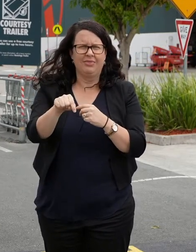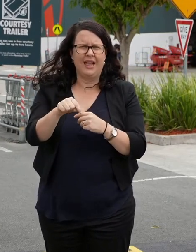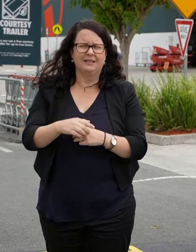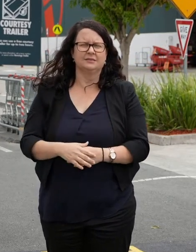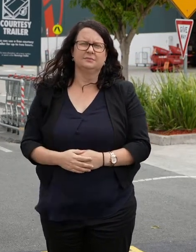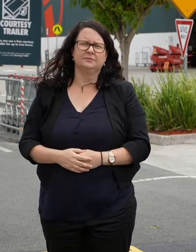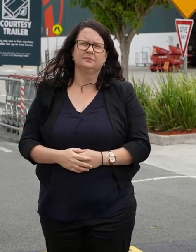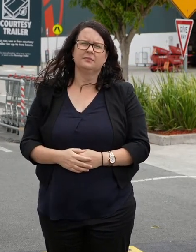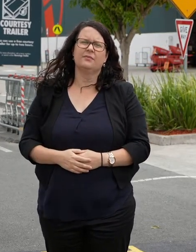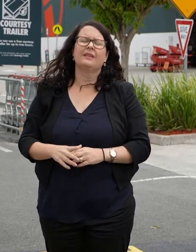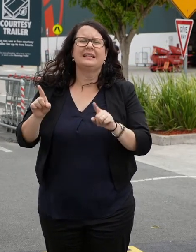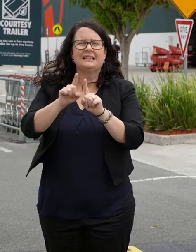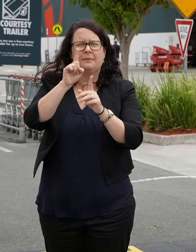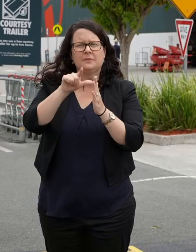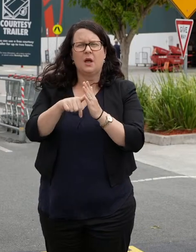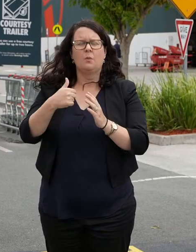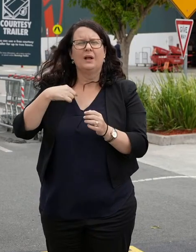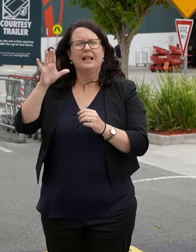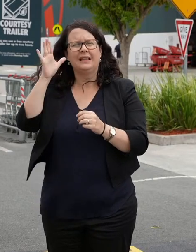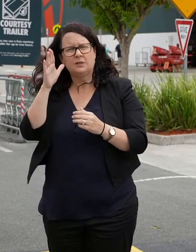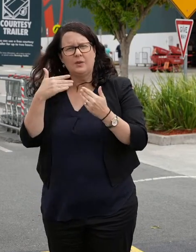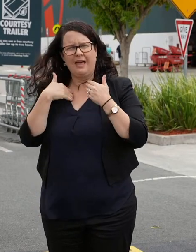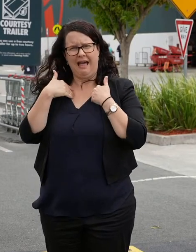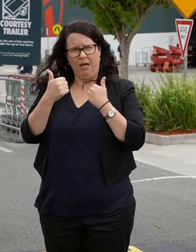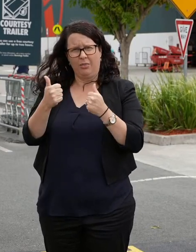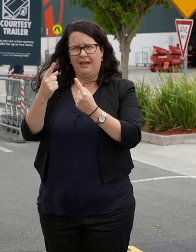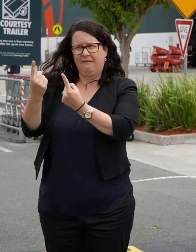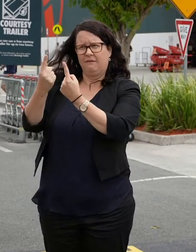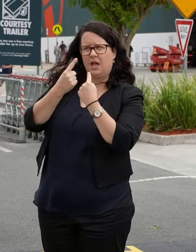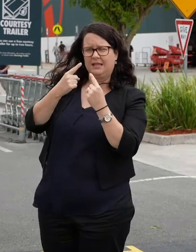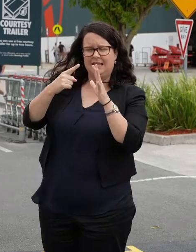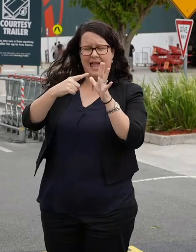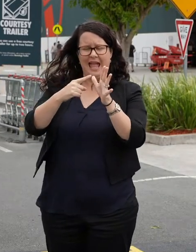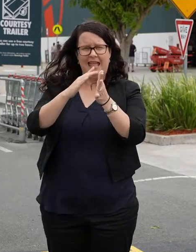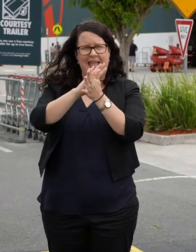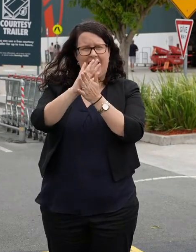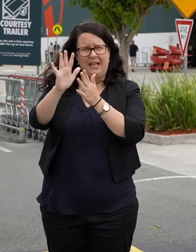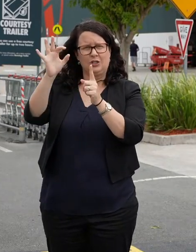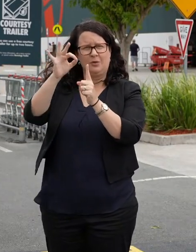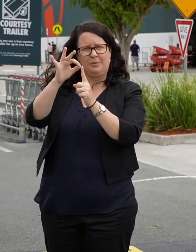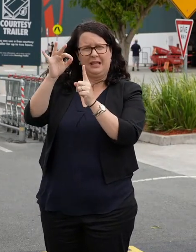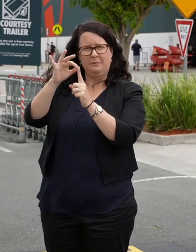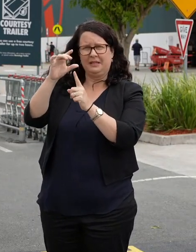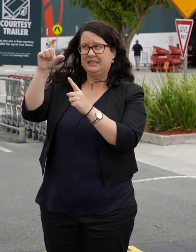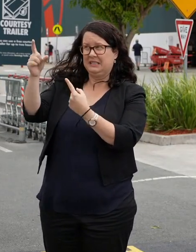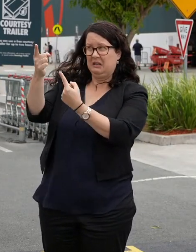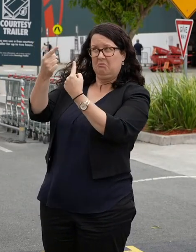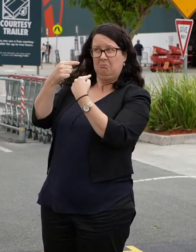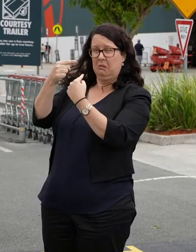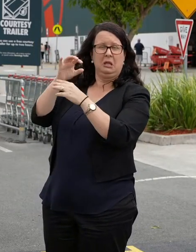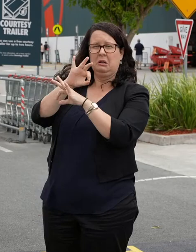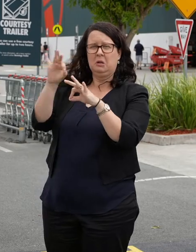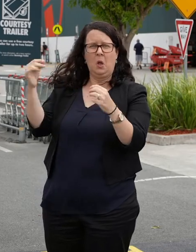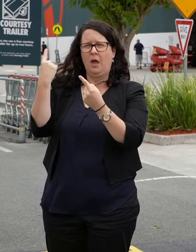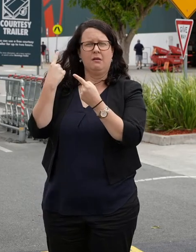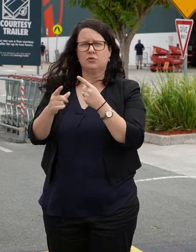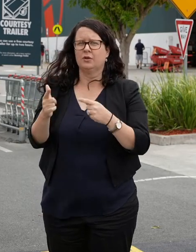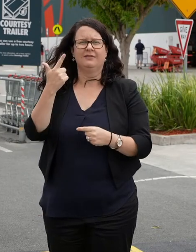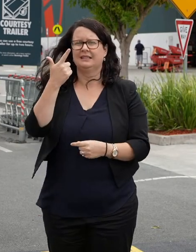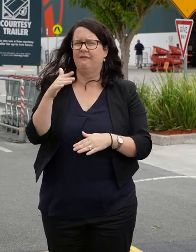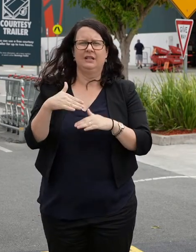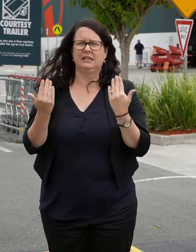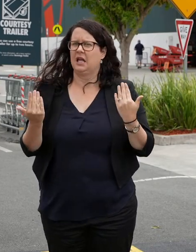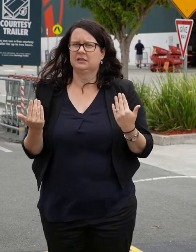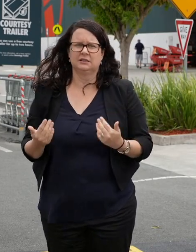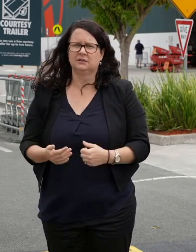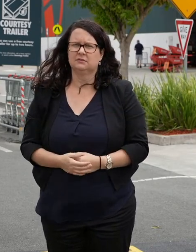also listen to the health advice. The AHPPC at this stage have not endorsed 7 days. We